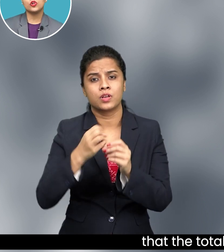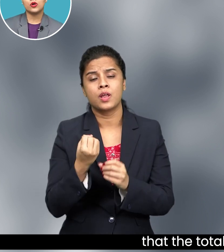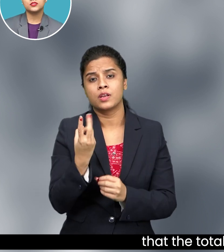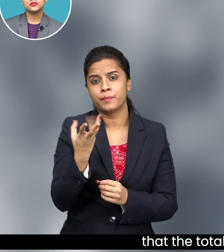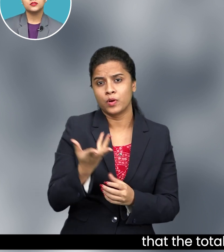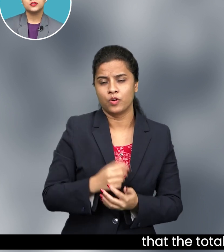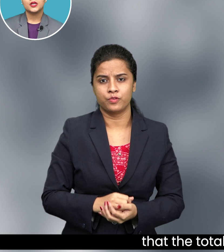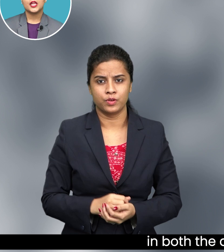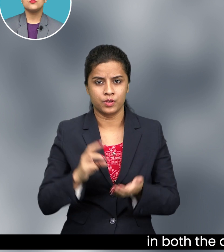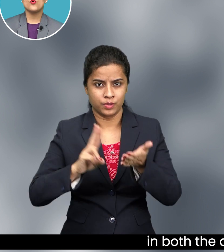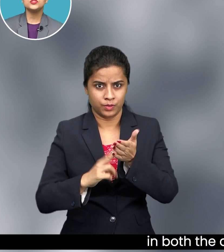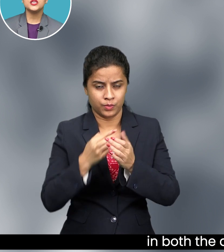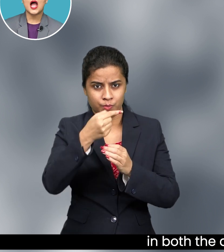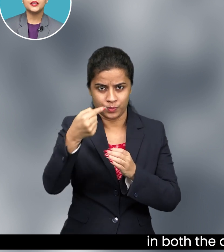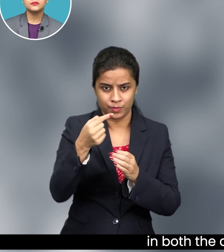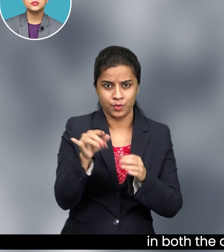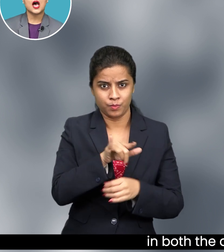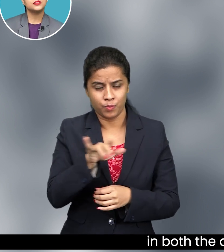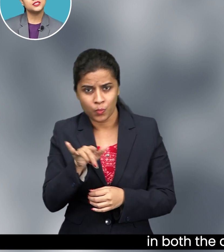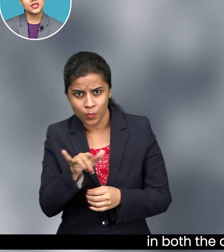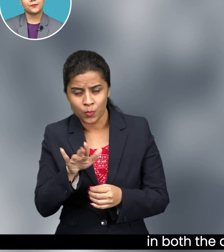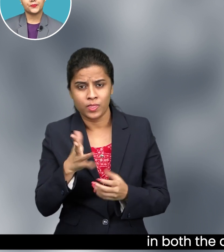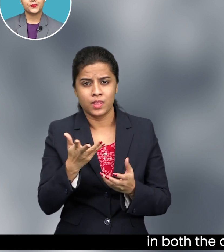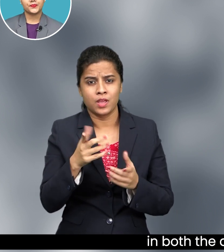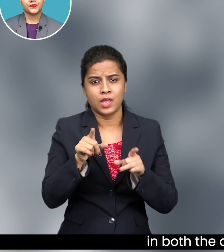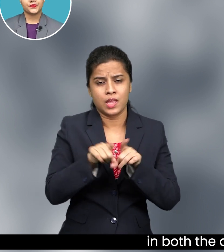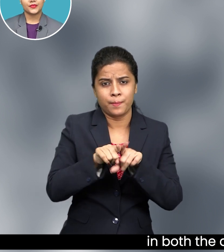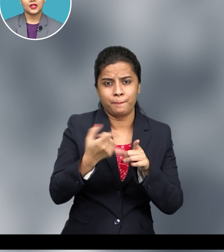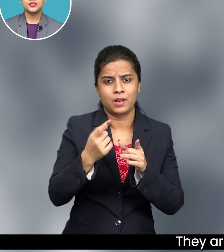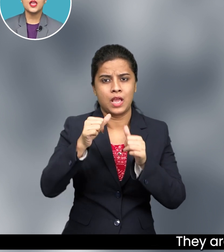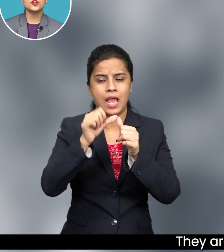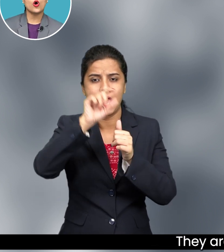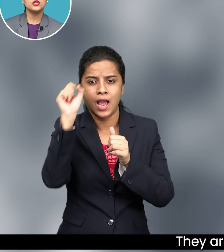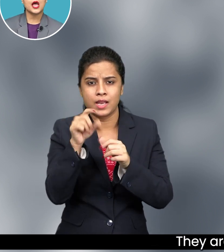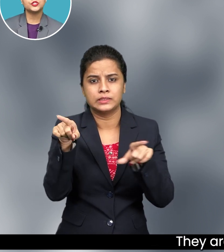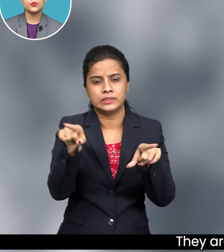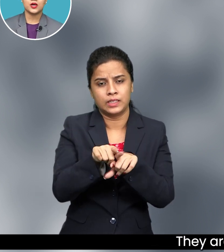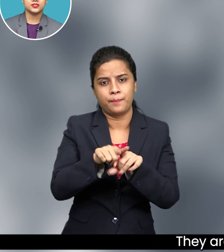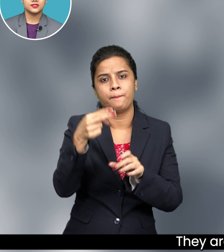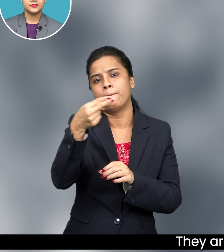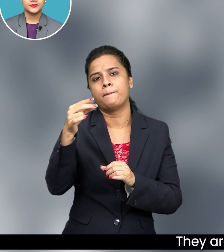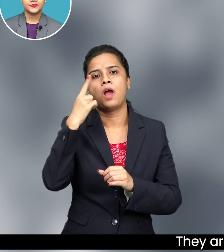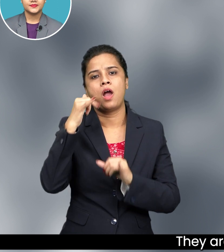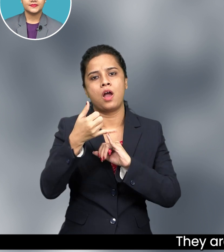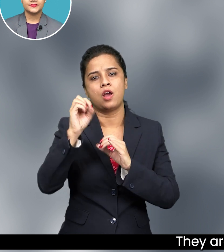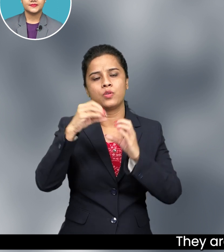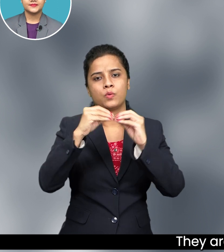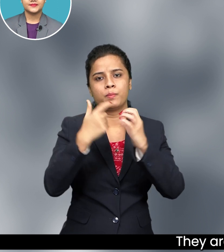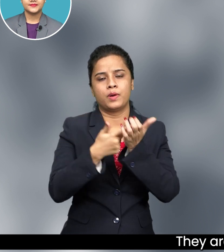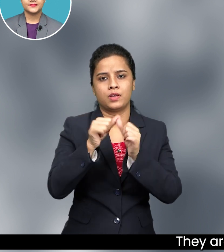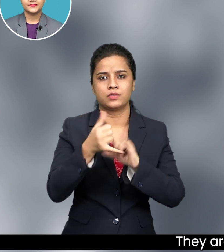of nucleons in both the atoms are the same. They are called isobars.